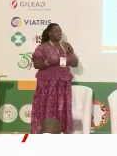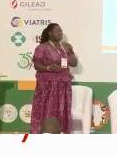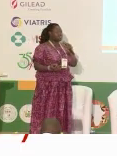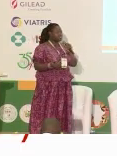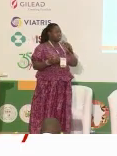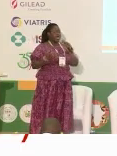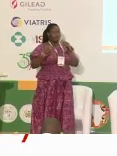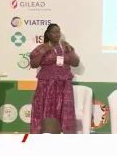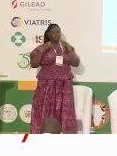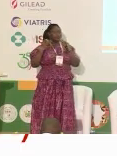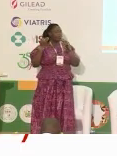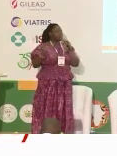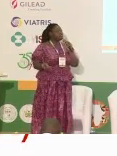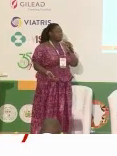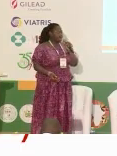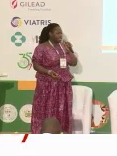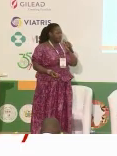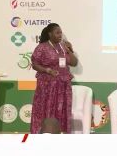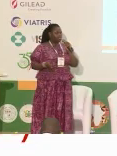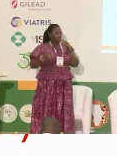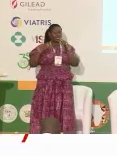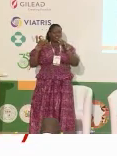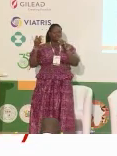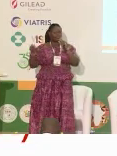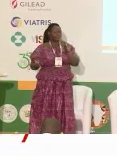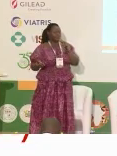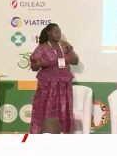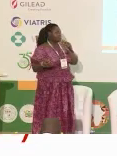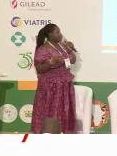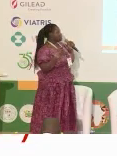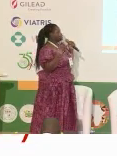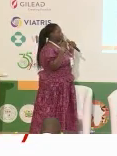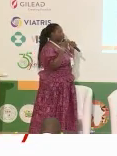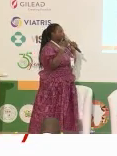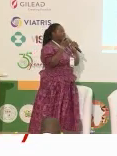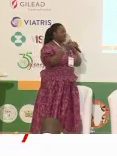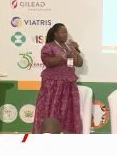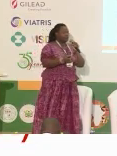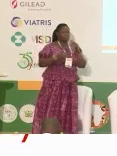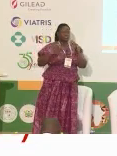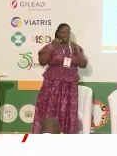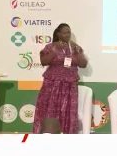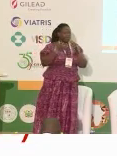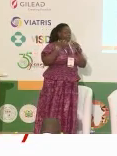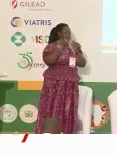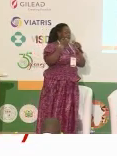out BCs about the importance of adherence. We sent out BCs about the importance of viral load